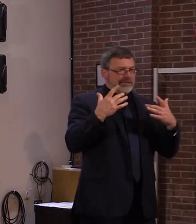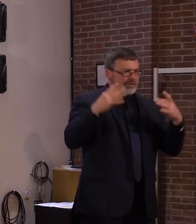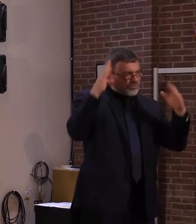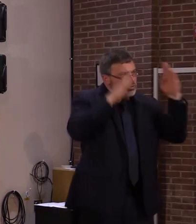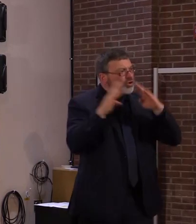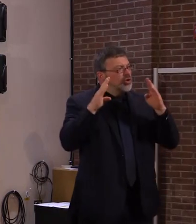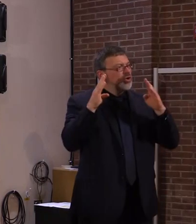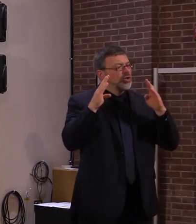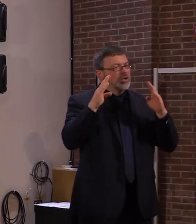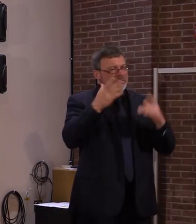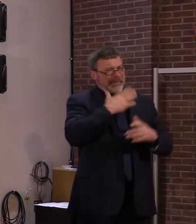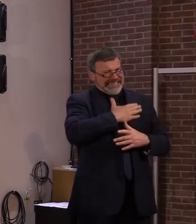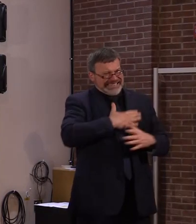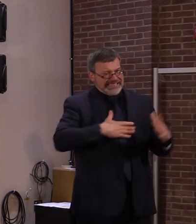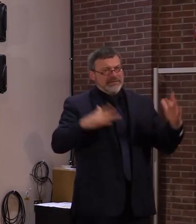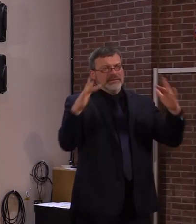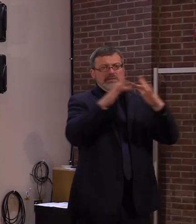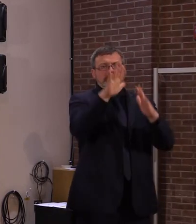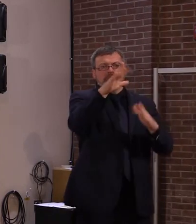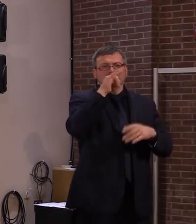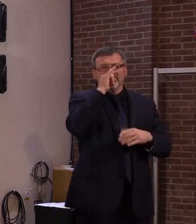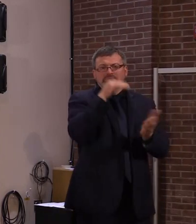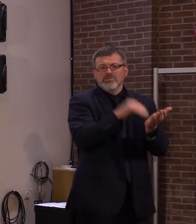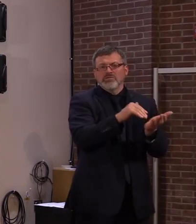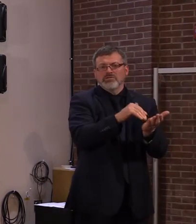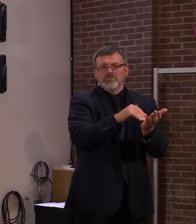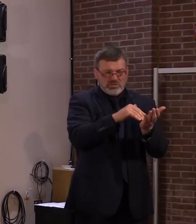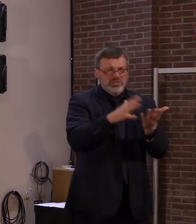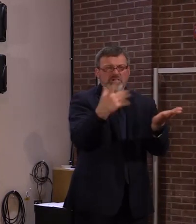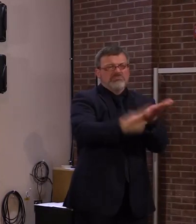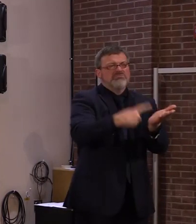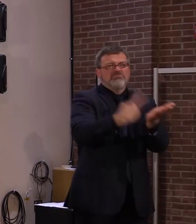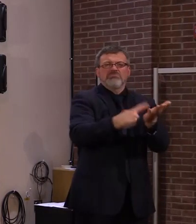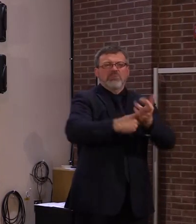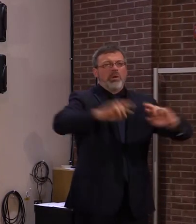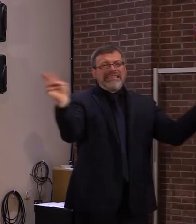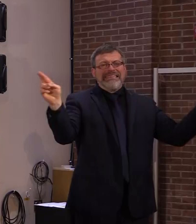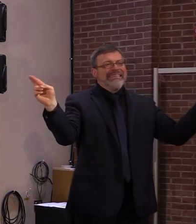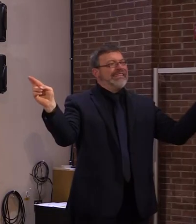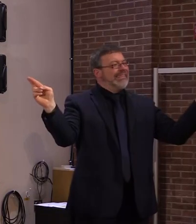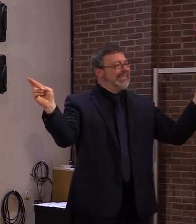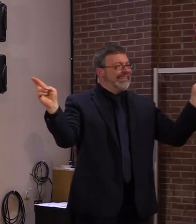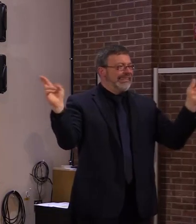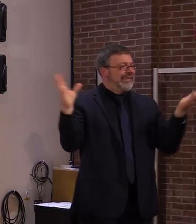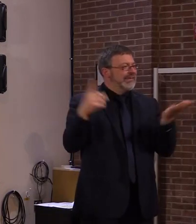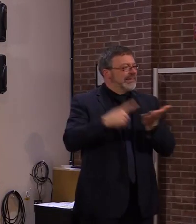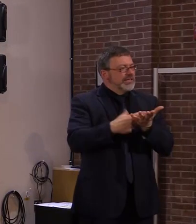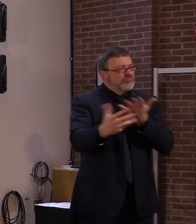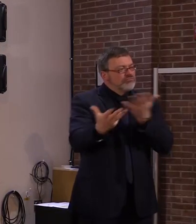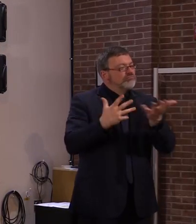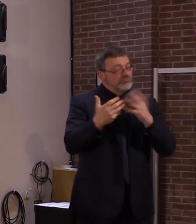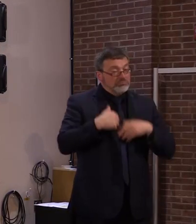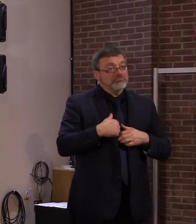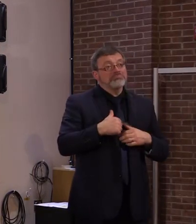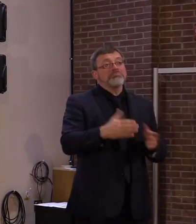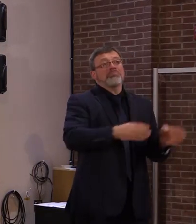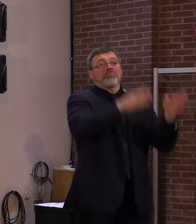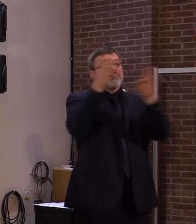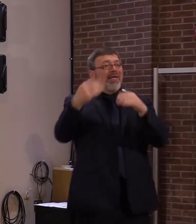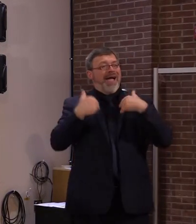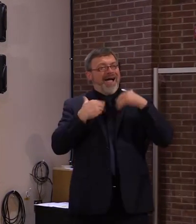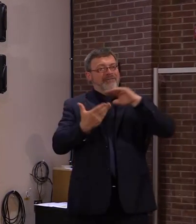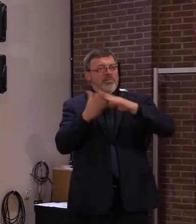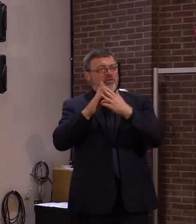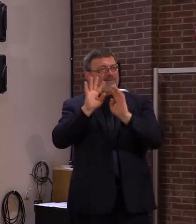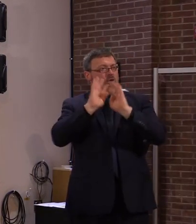your pediatrician and take the opportunity to participate in a community forum sponsored by the American